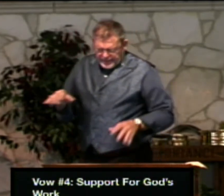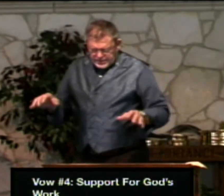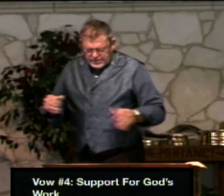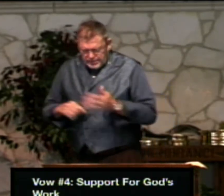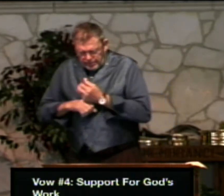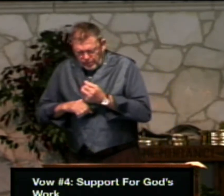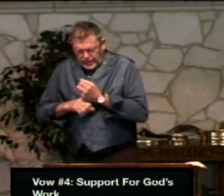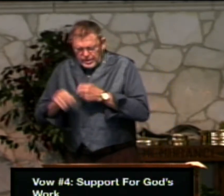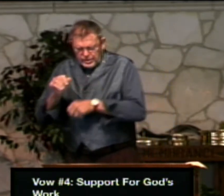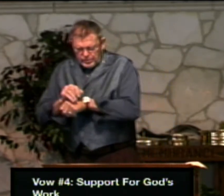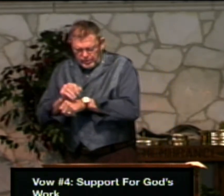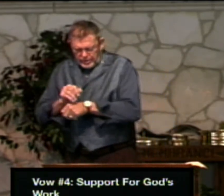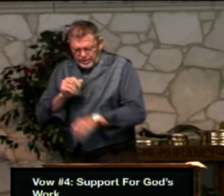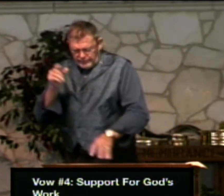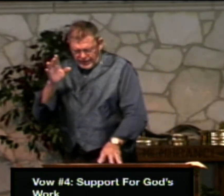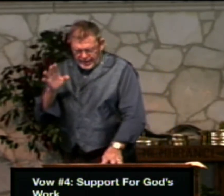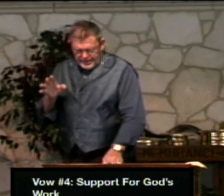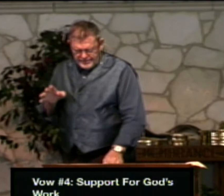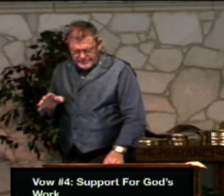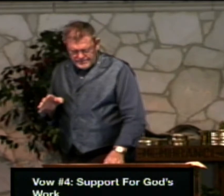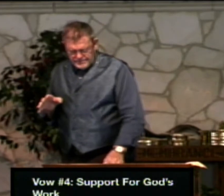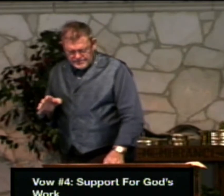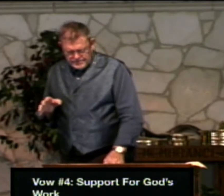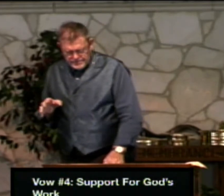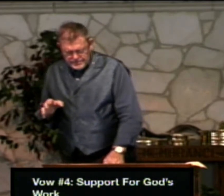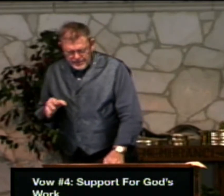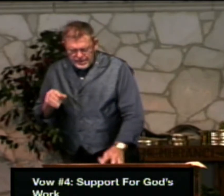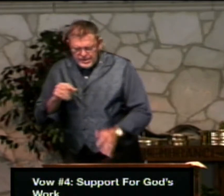and by supporting the work of God.